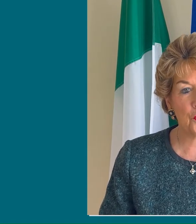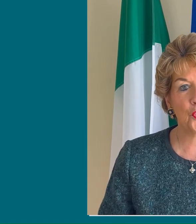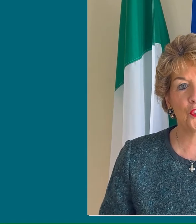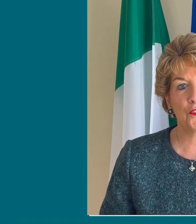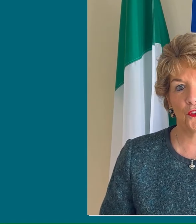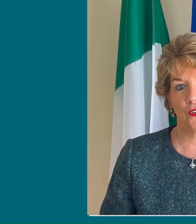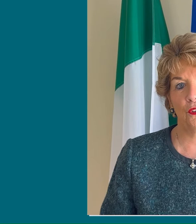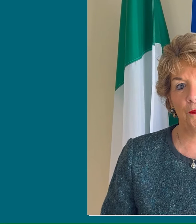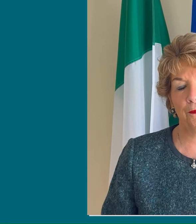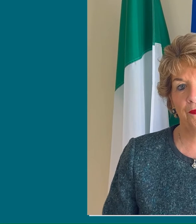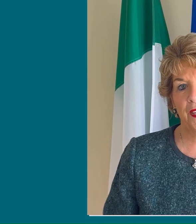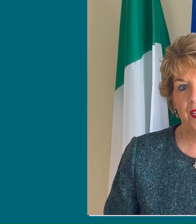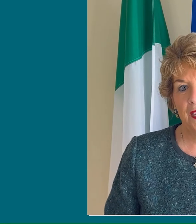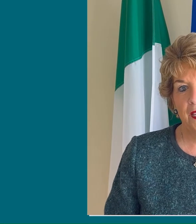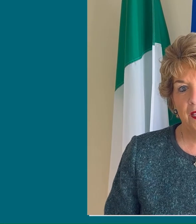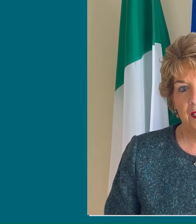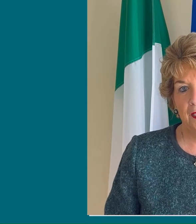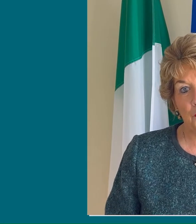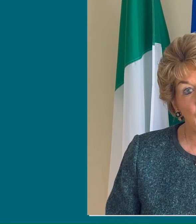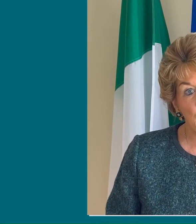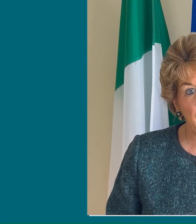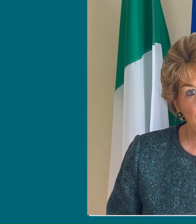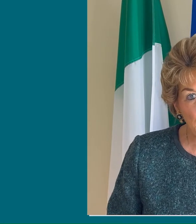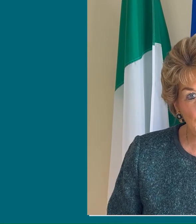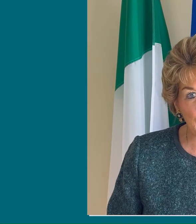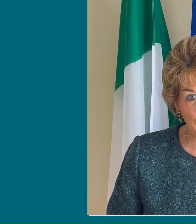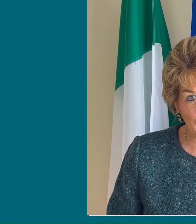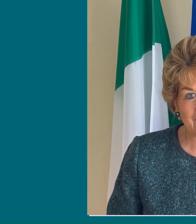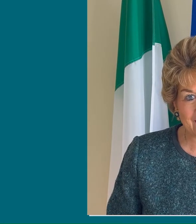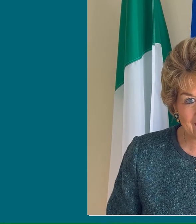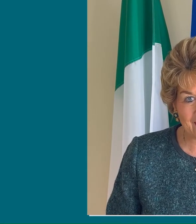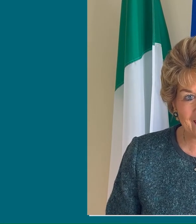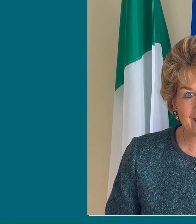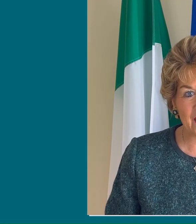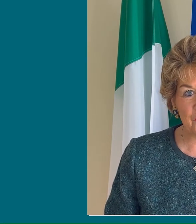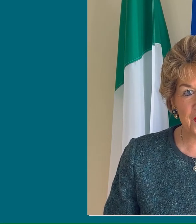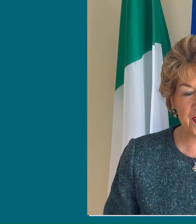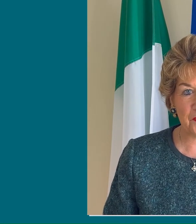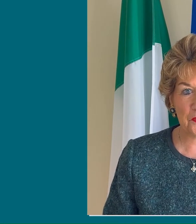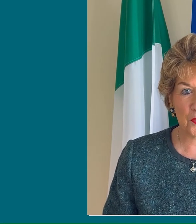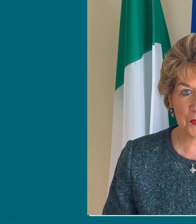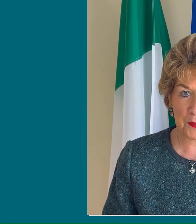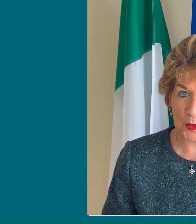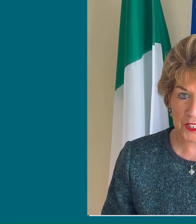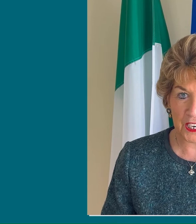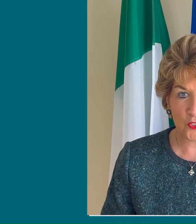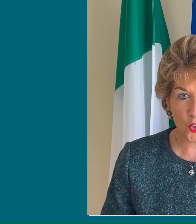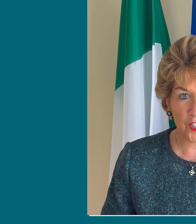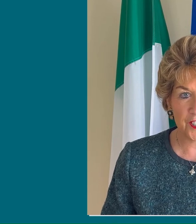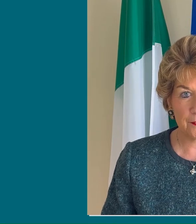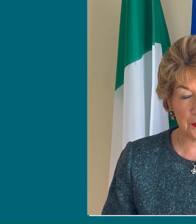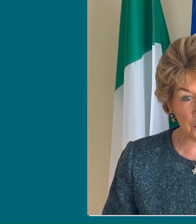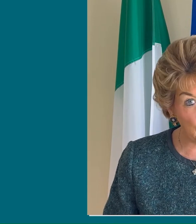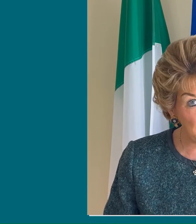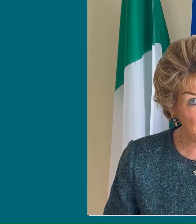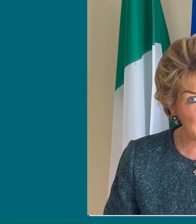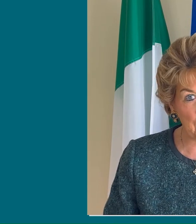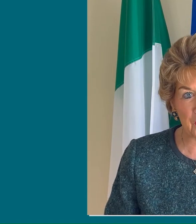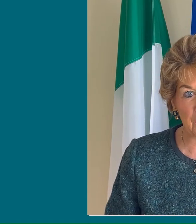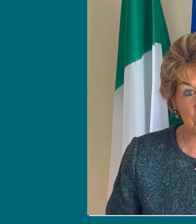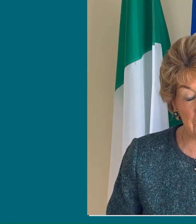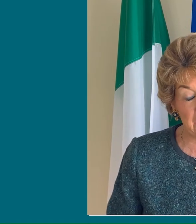better futures for all. As one who came to Maynooth first in 1977 from small town Drogheda with